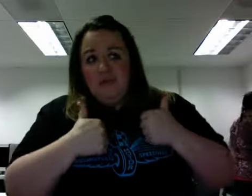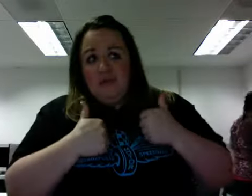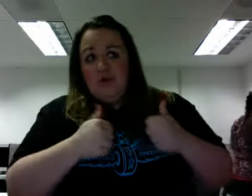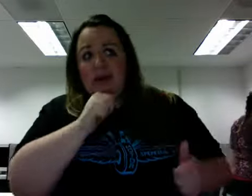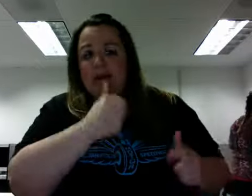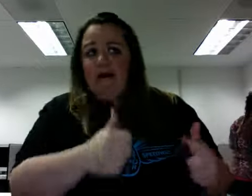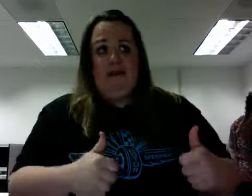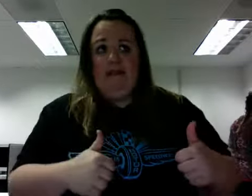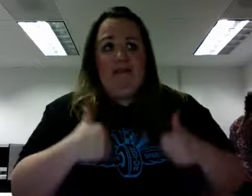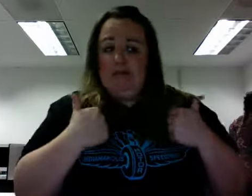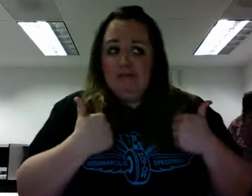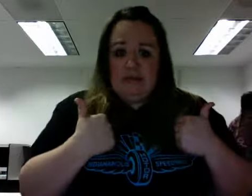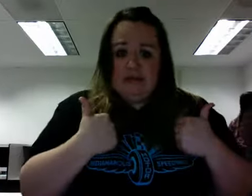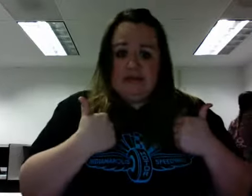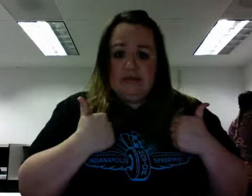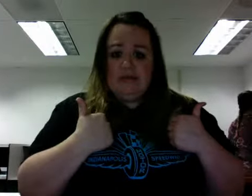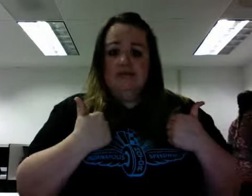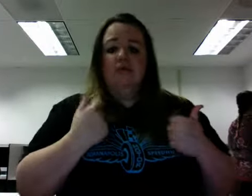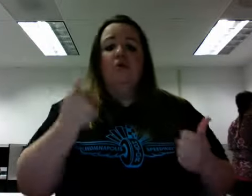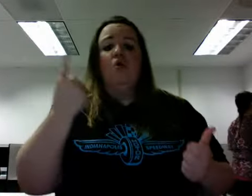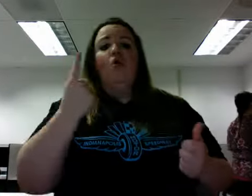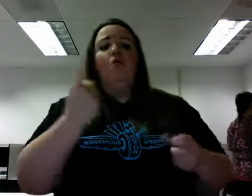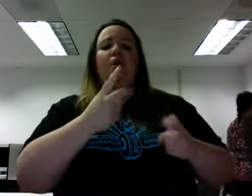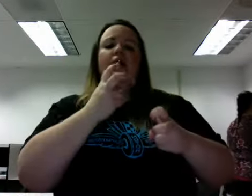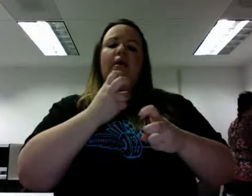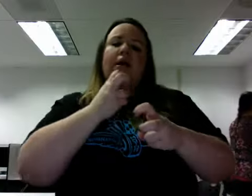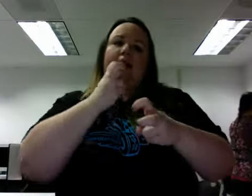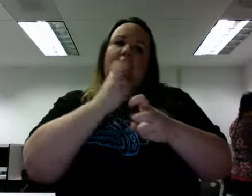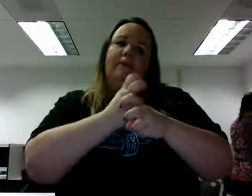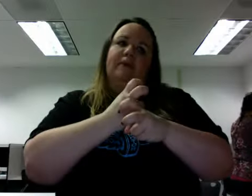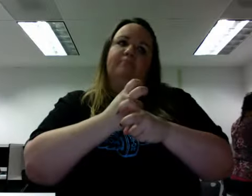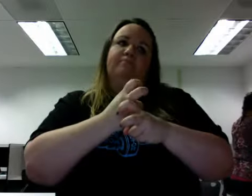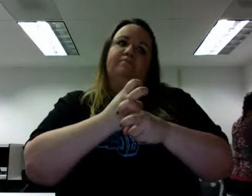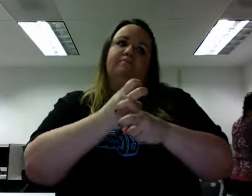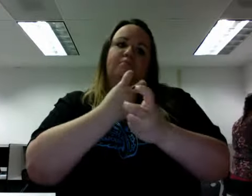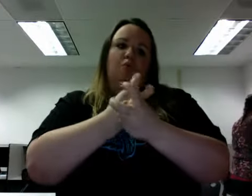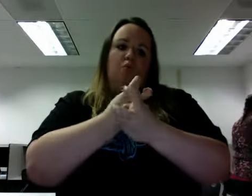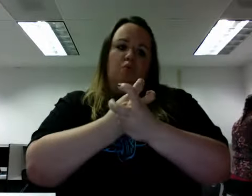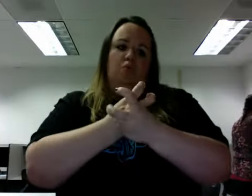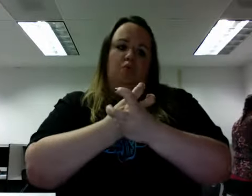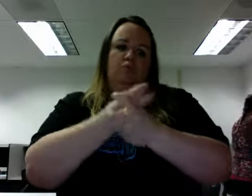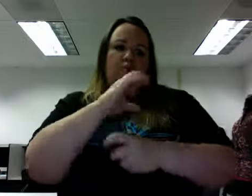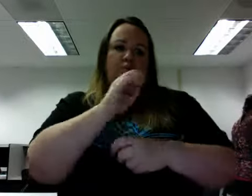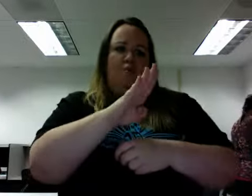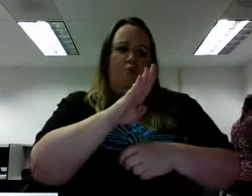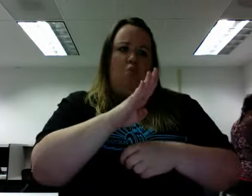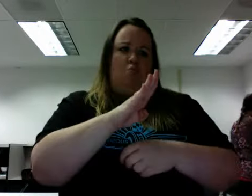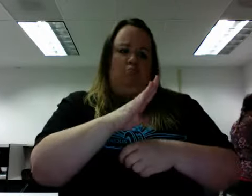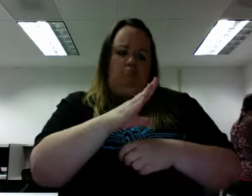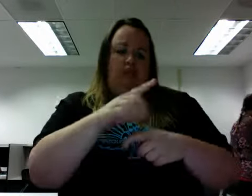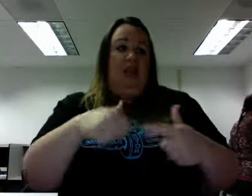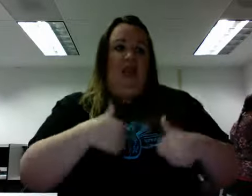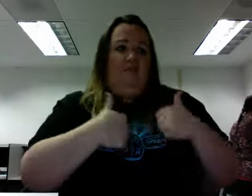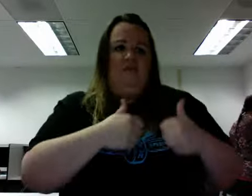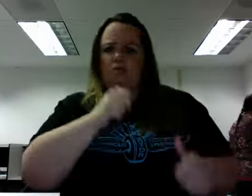talk about the compact bone. This really, really hard stuff. Is that living or non-living? Sorry, what?